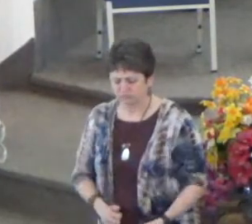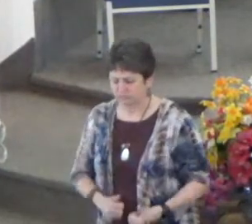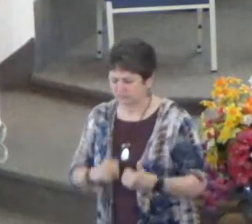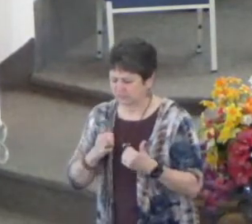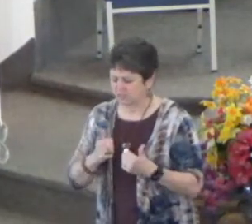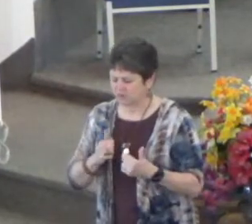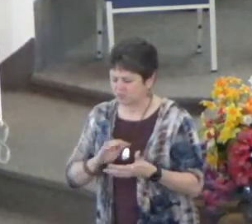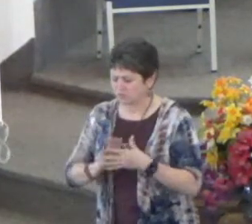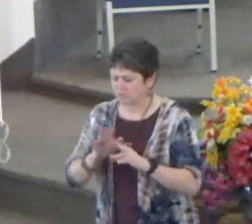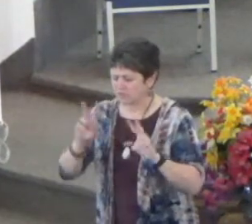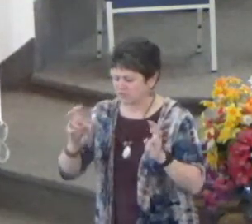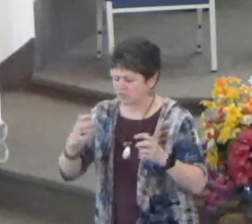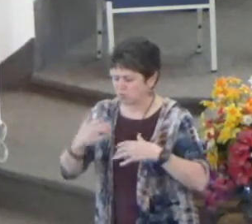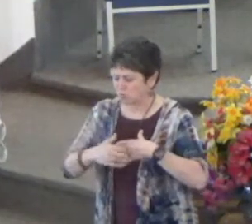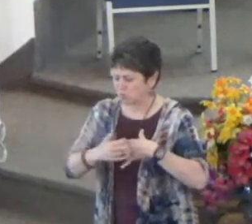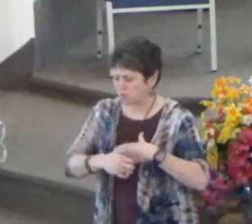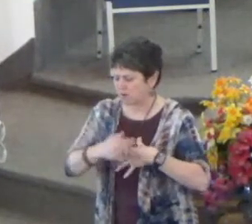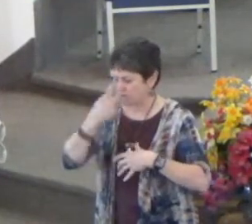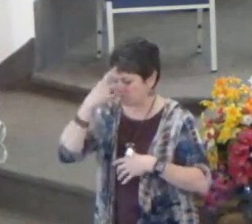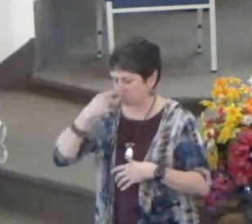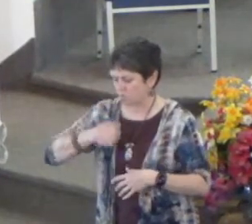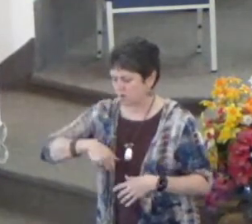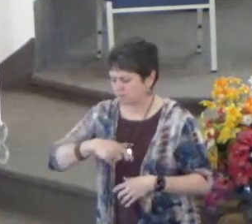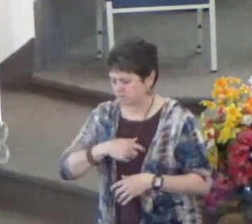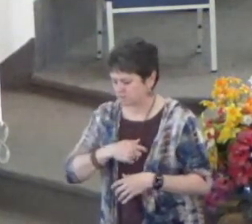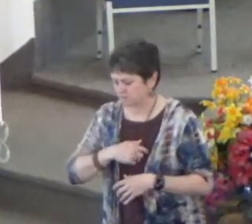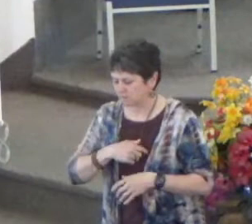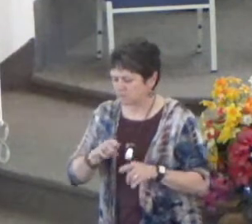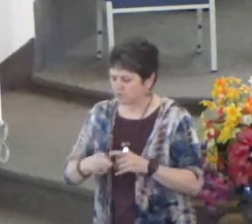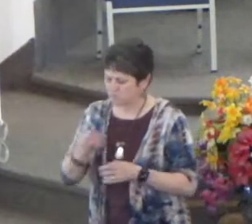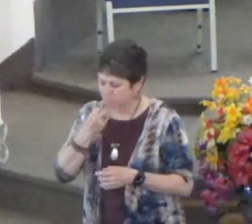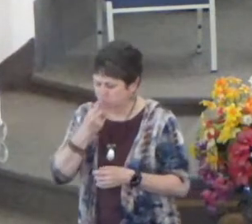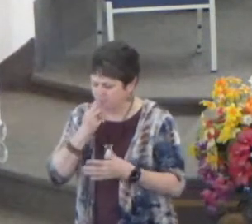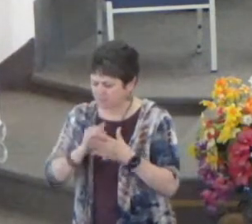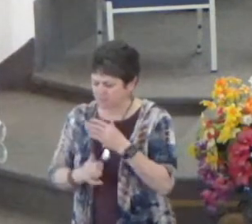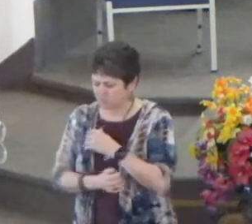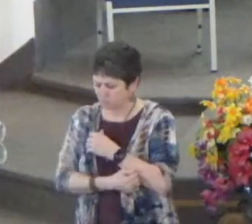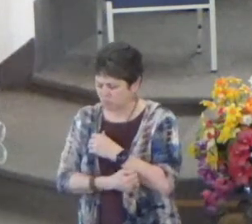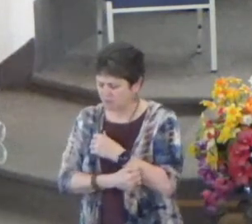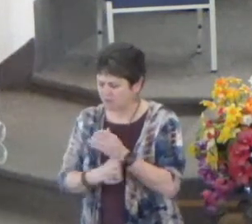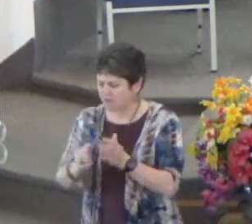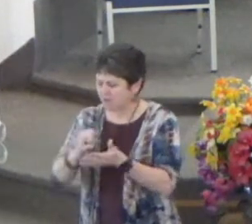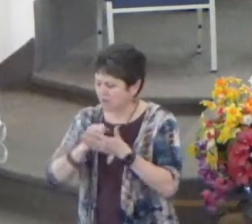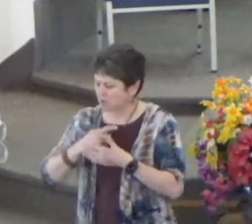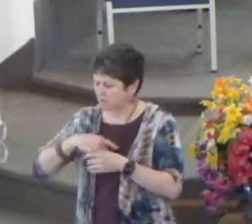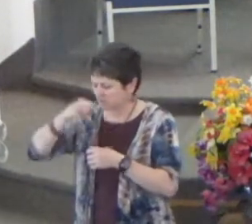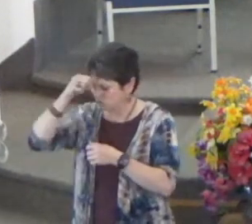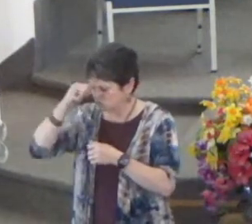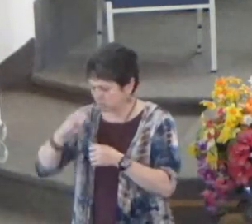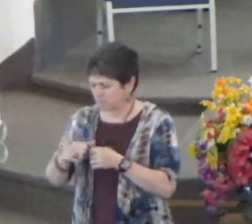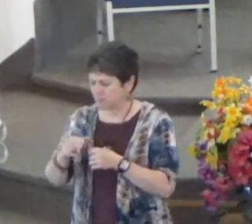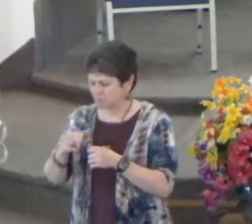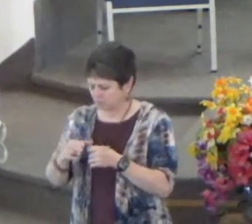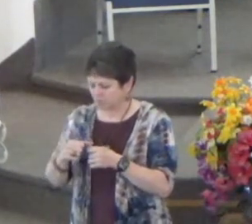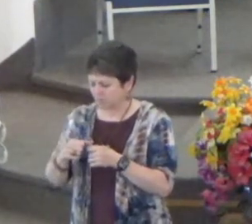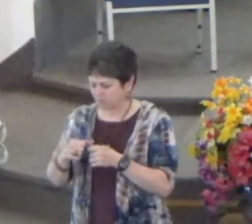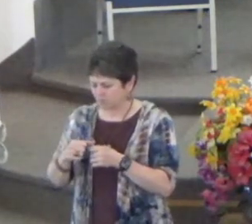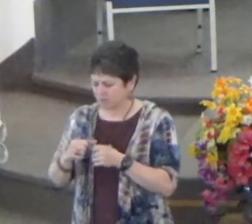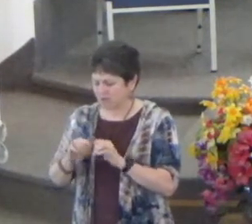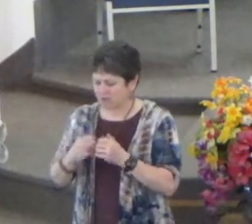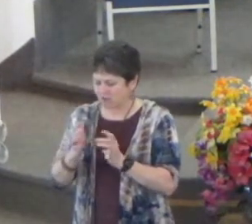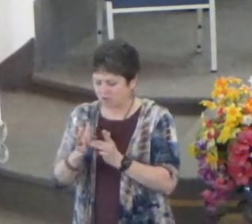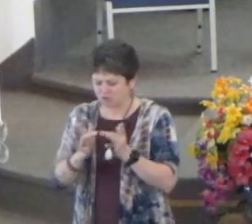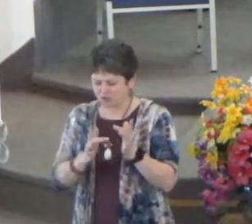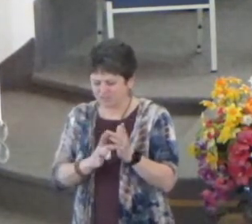be that bread for us. As we partake of this bread, help us to remember how he